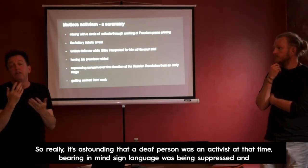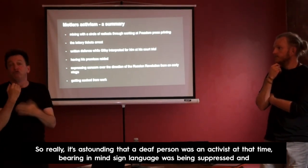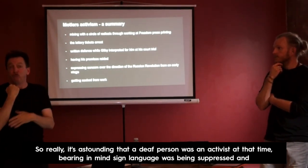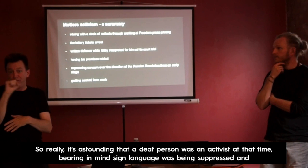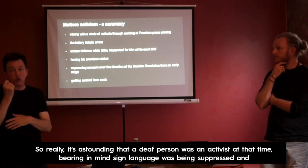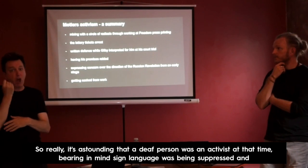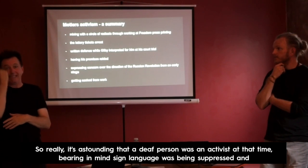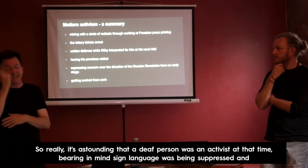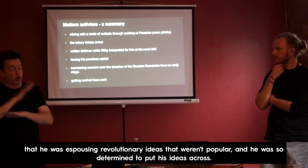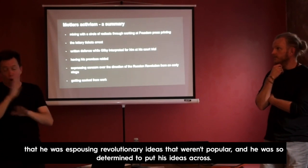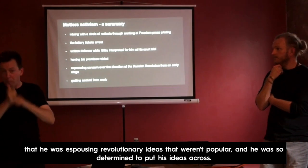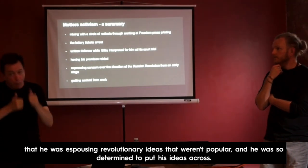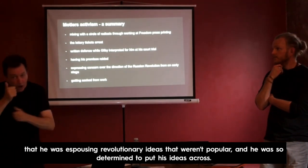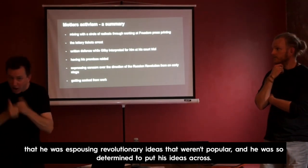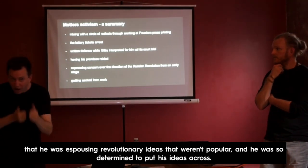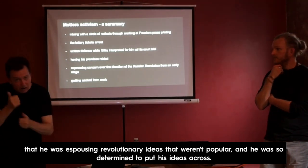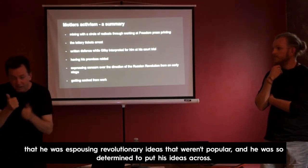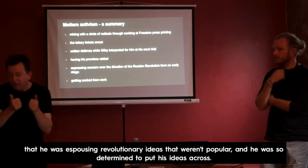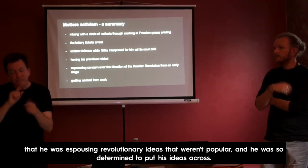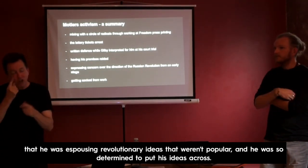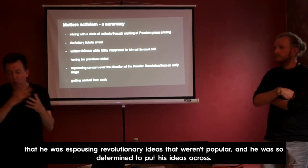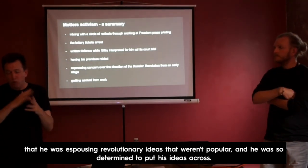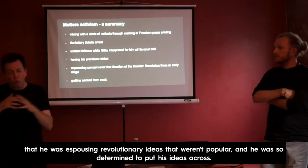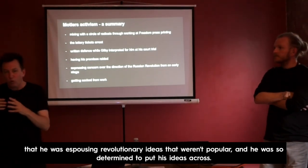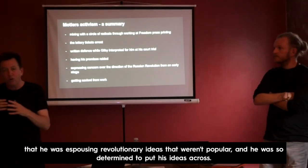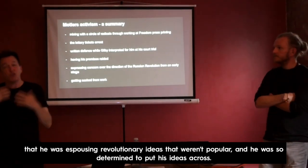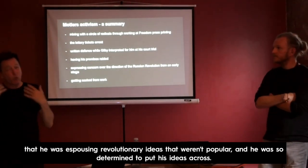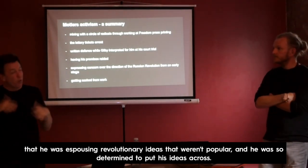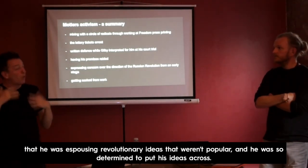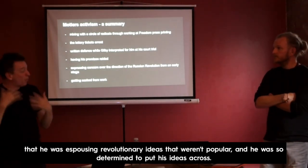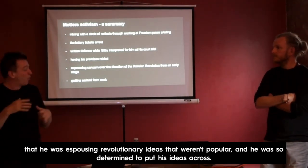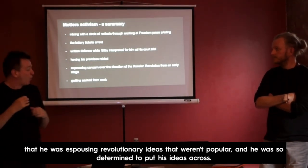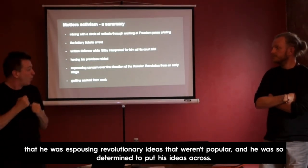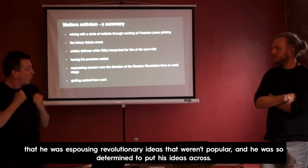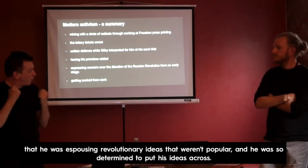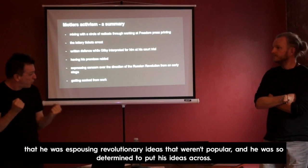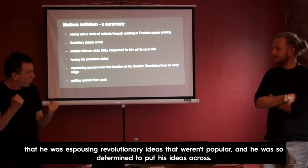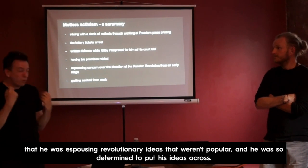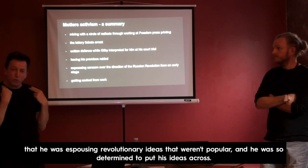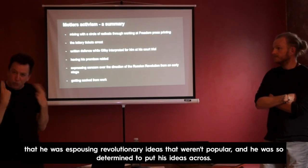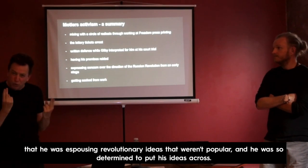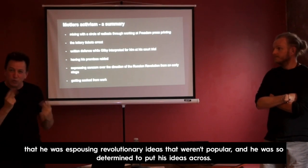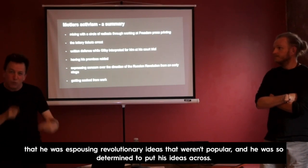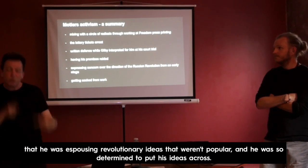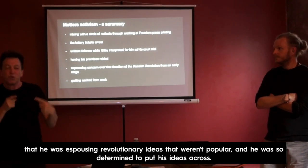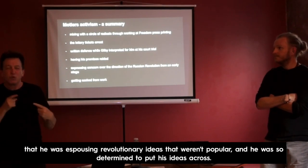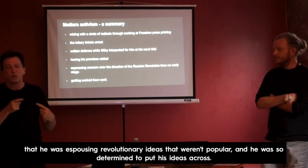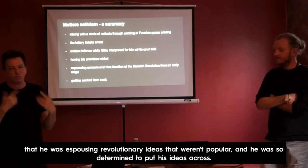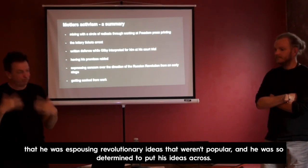using sign language, that he was espousing these revolutionary ideas that weren't popular, and he was still so determined to make that